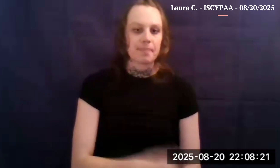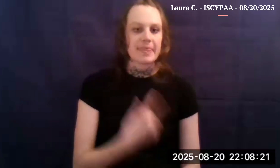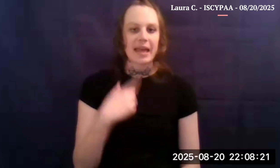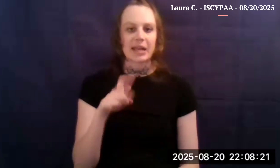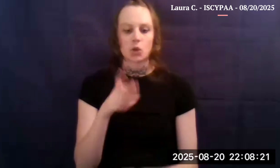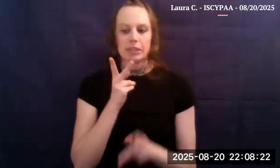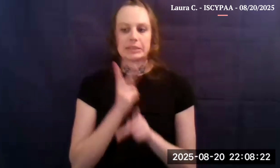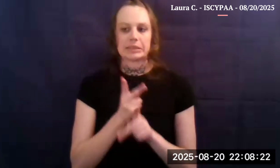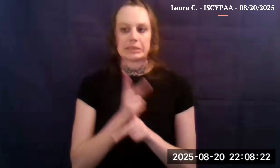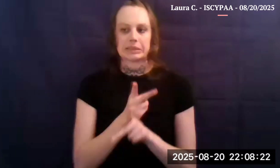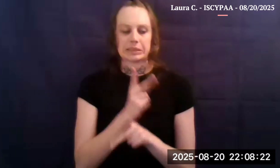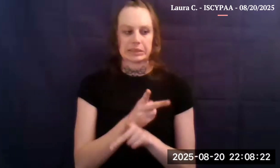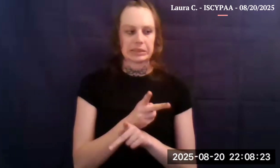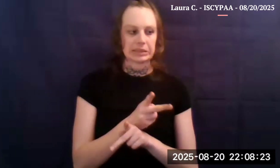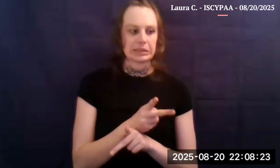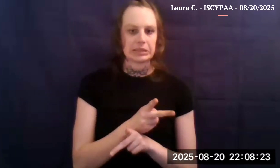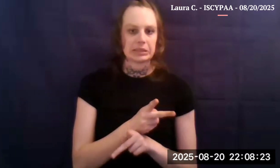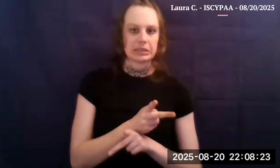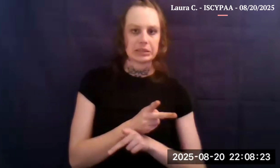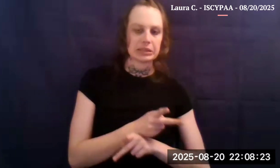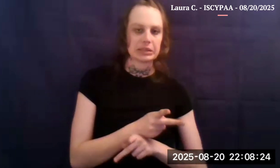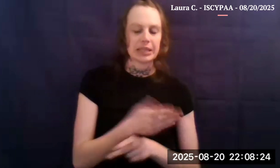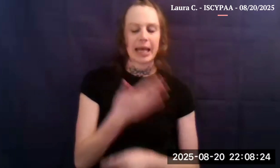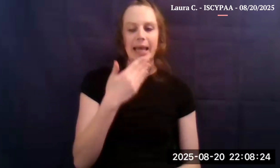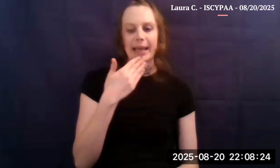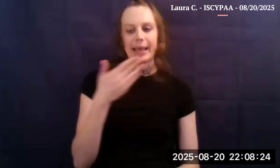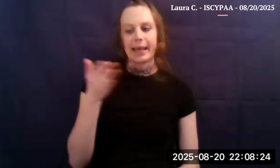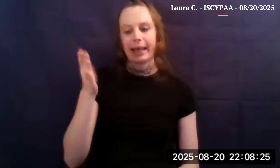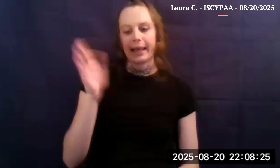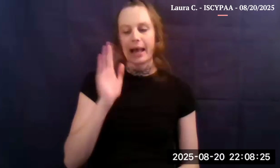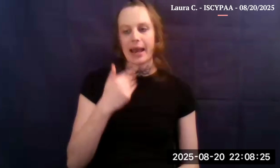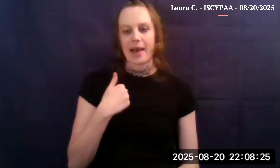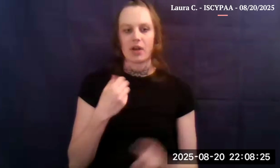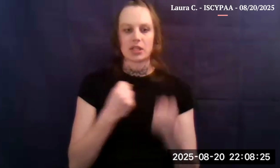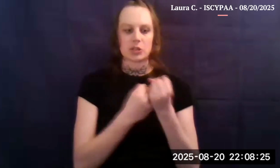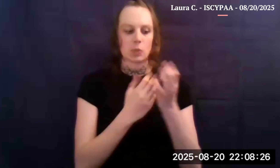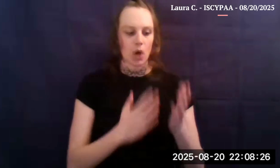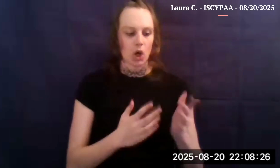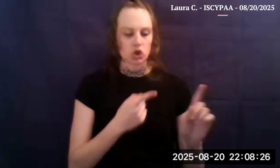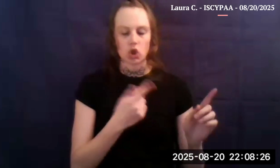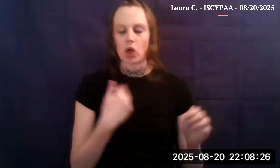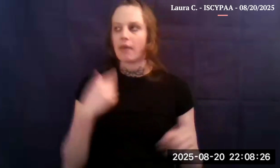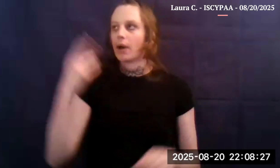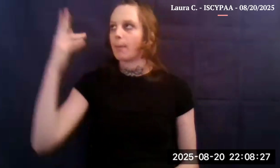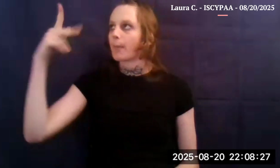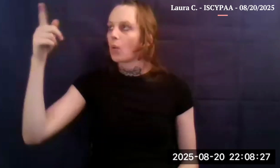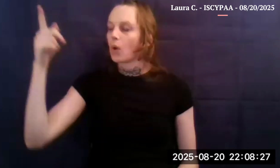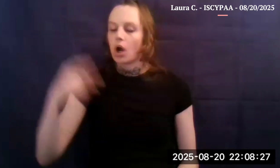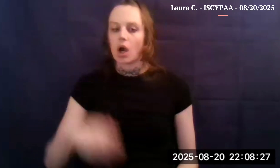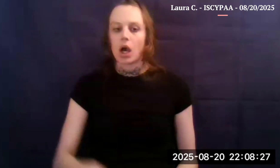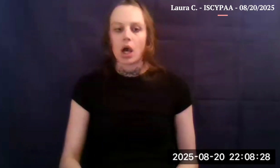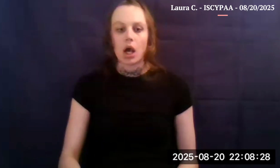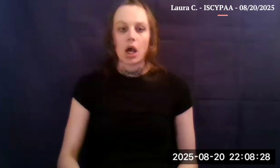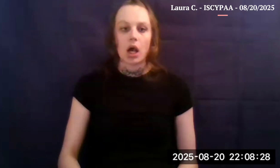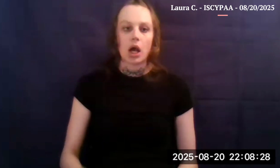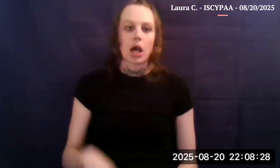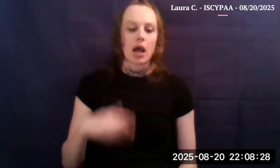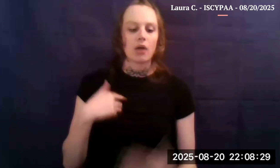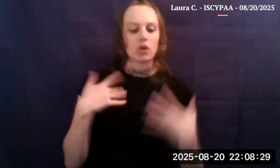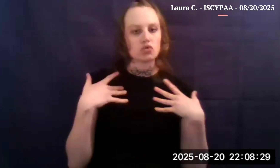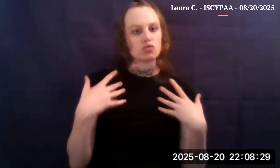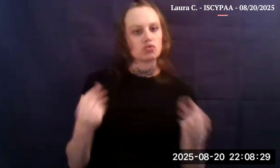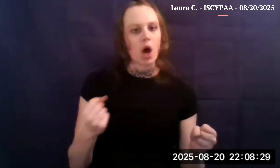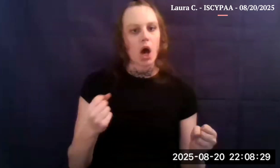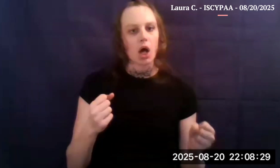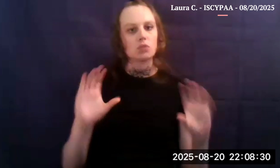be careful. And thank God that I have my sponsor, that I have my higher power, that I have this strong circle